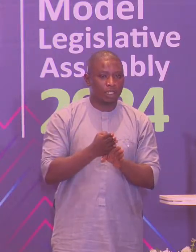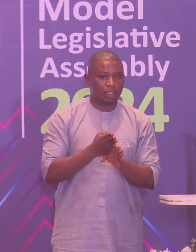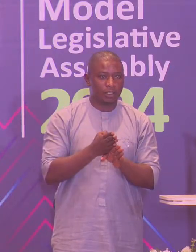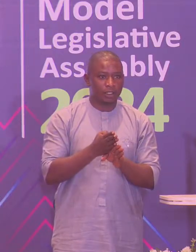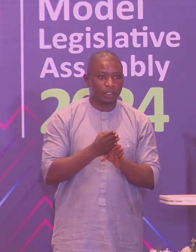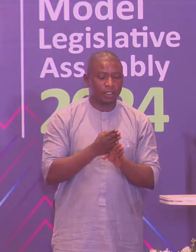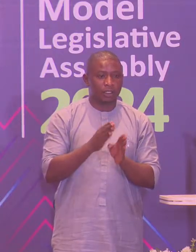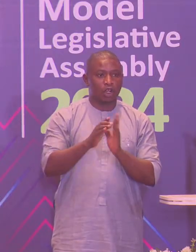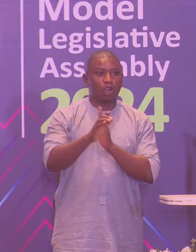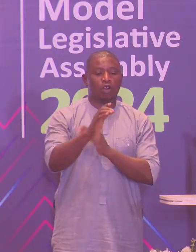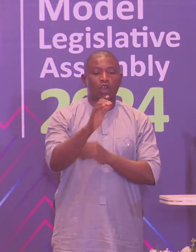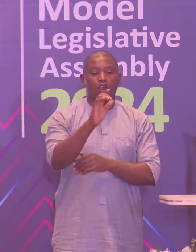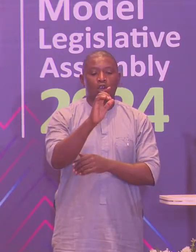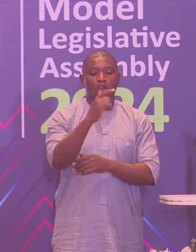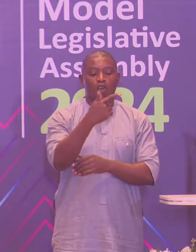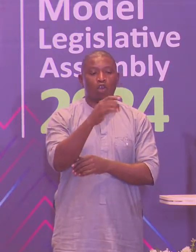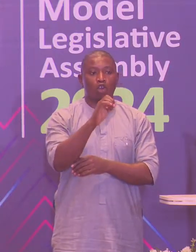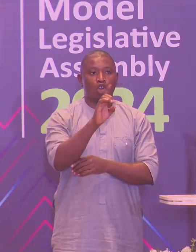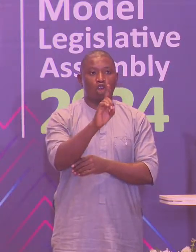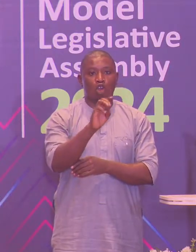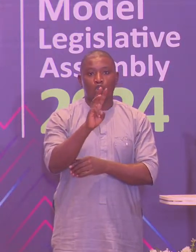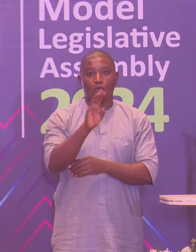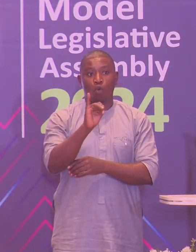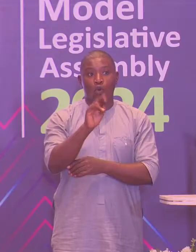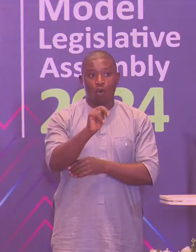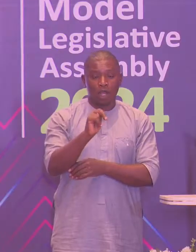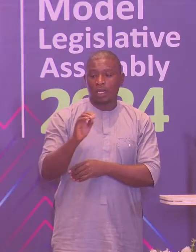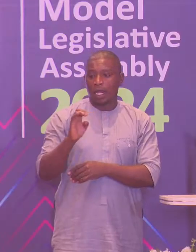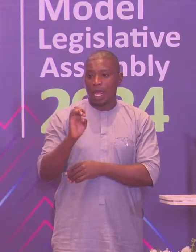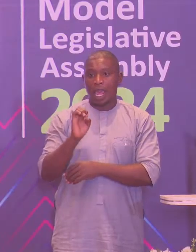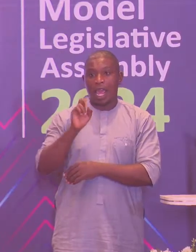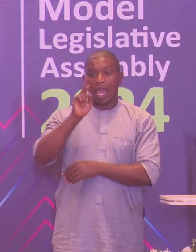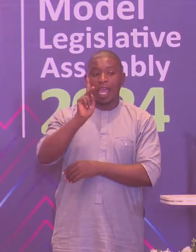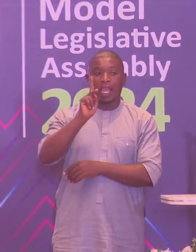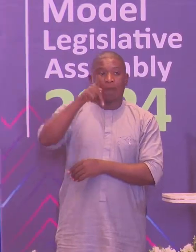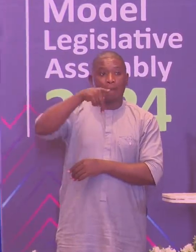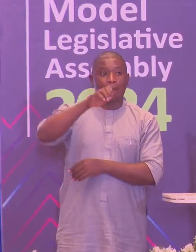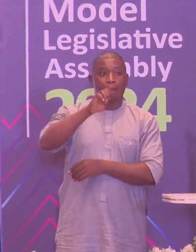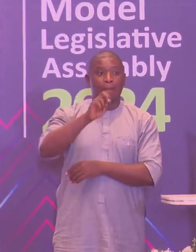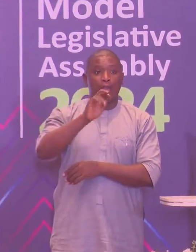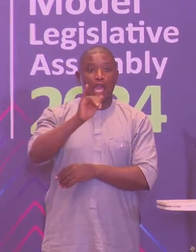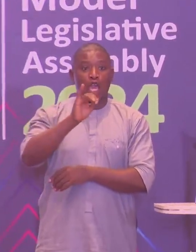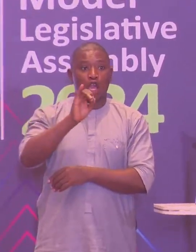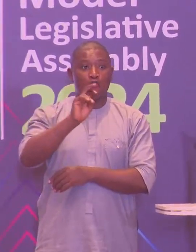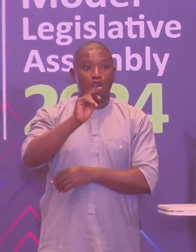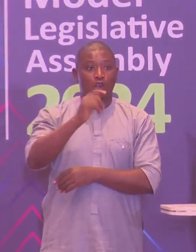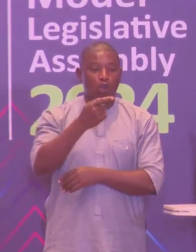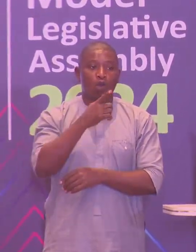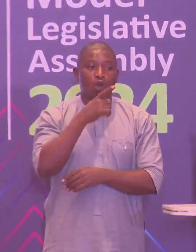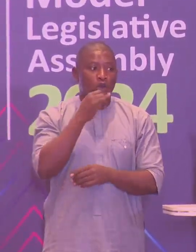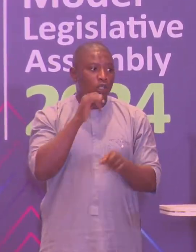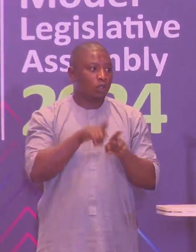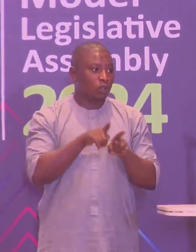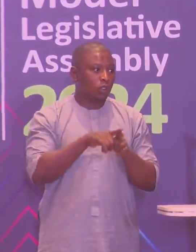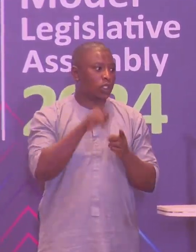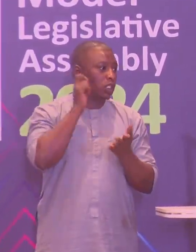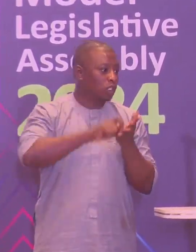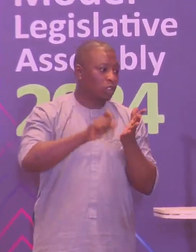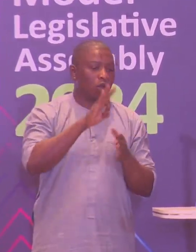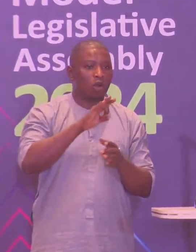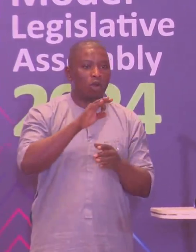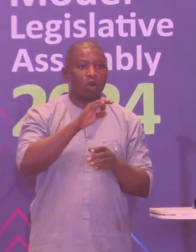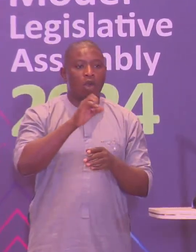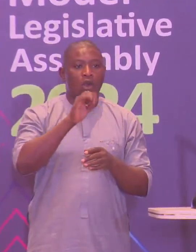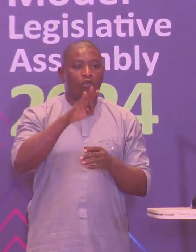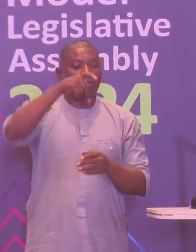Goodwill, who is also the director or secretary for protocol in the National Assembly. I'm not quite sure